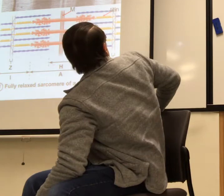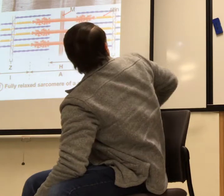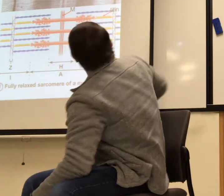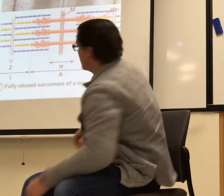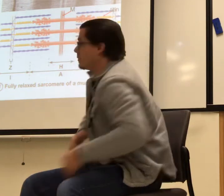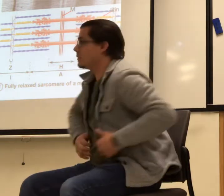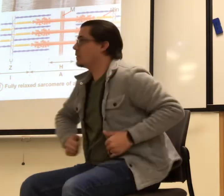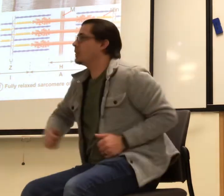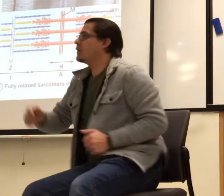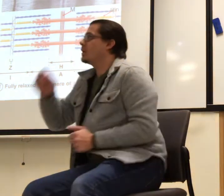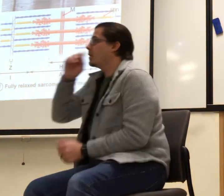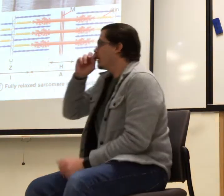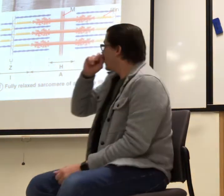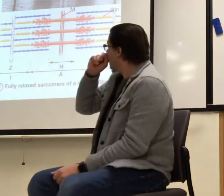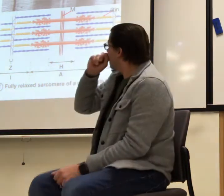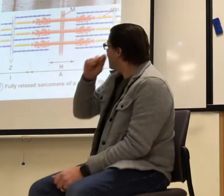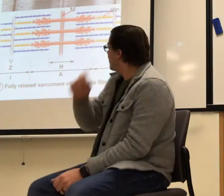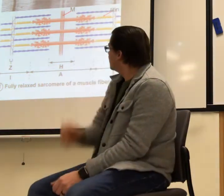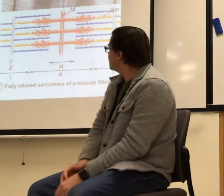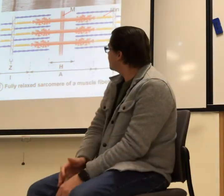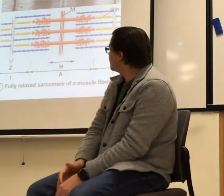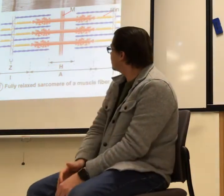At the border